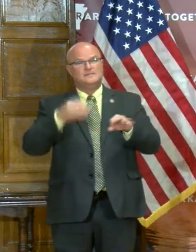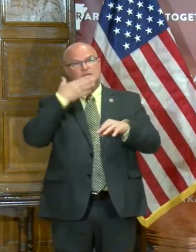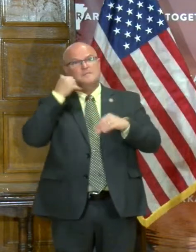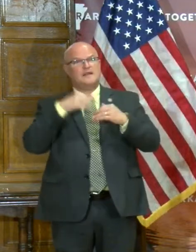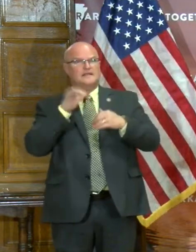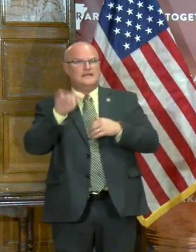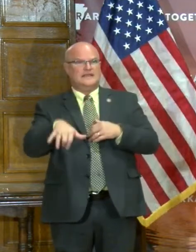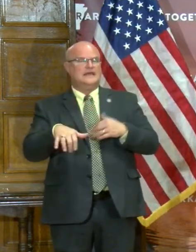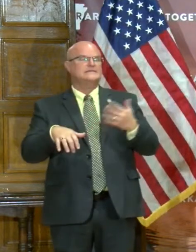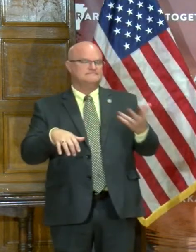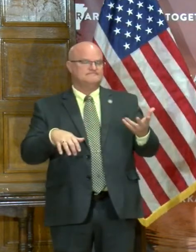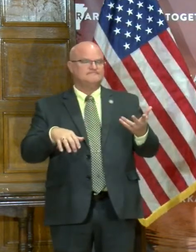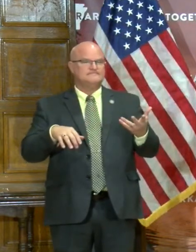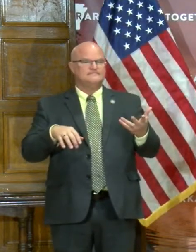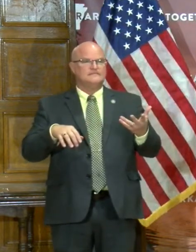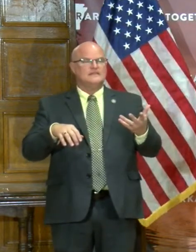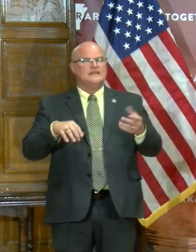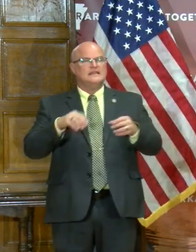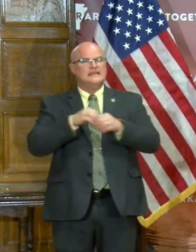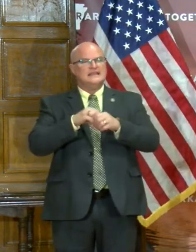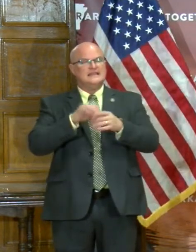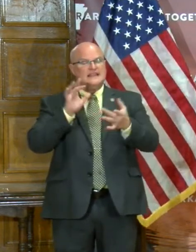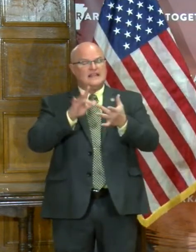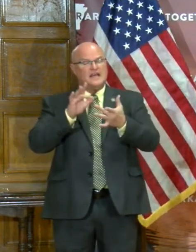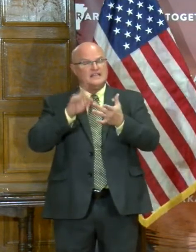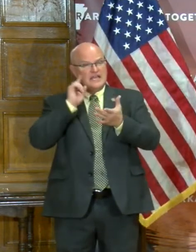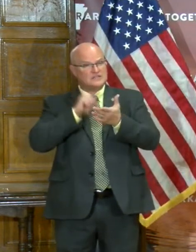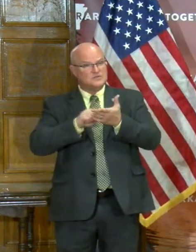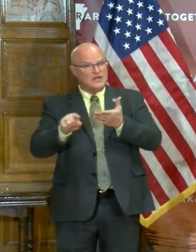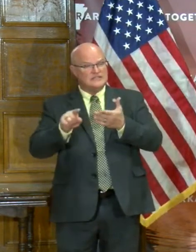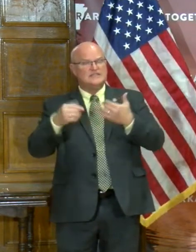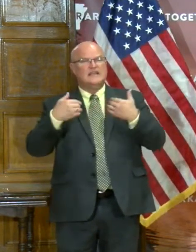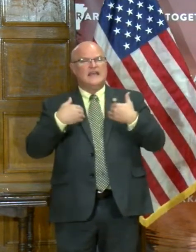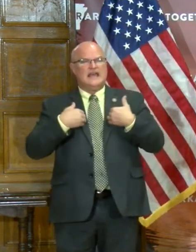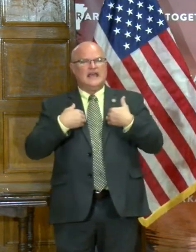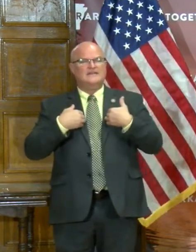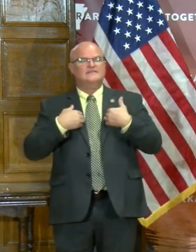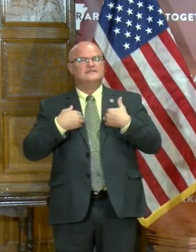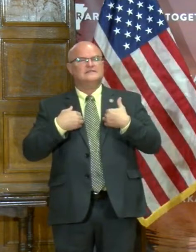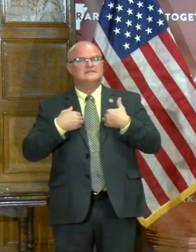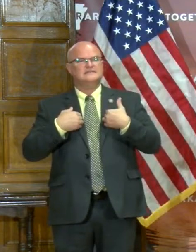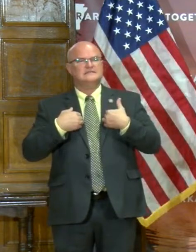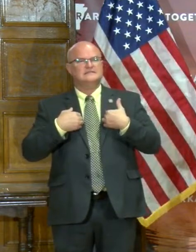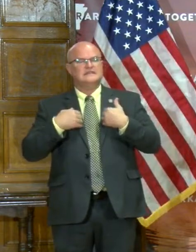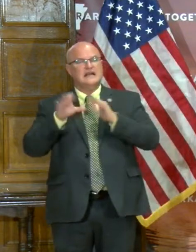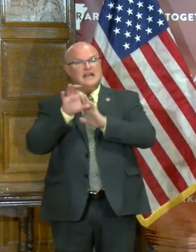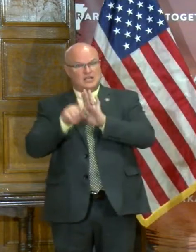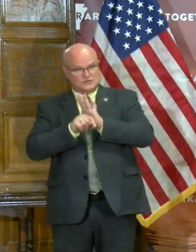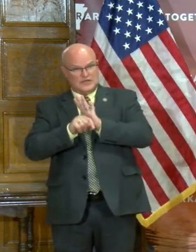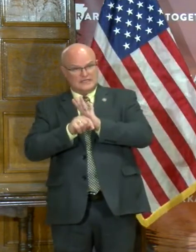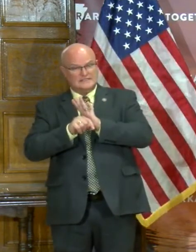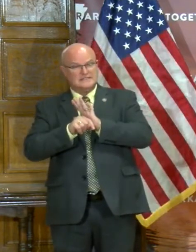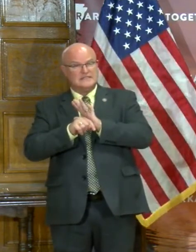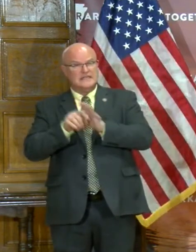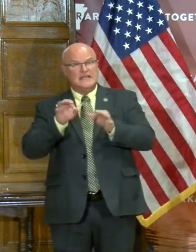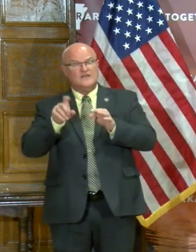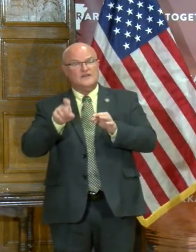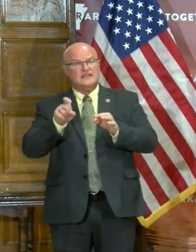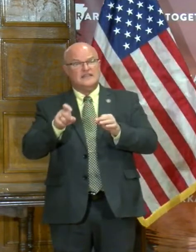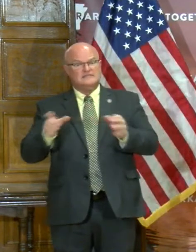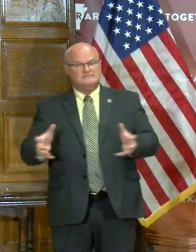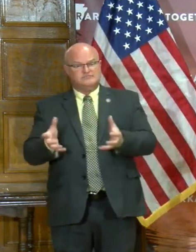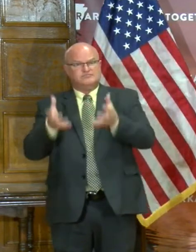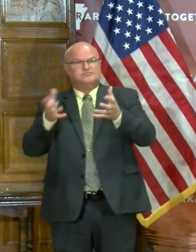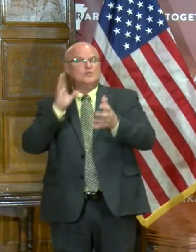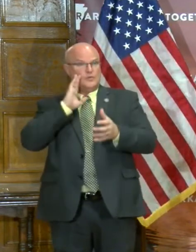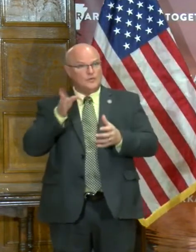than that. In the contact tracing is where we have our contracts, and if we need to beef those